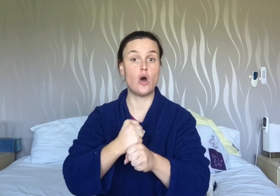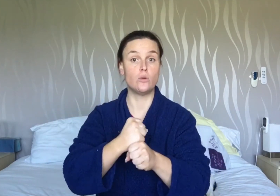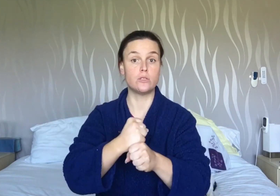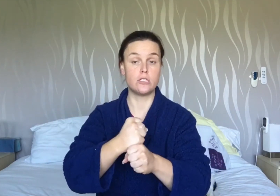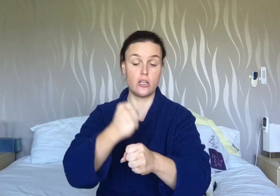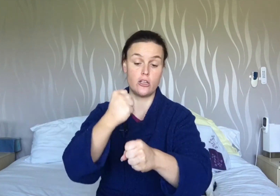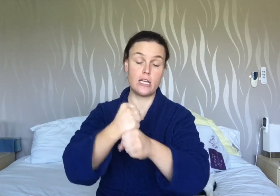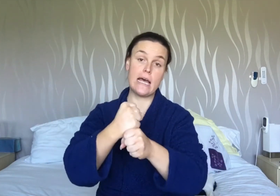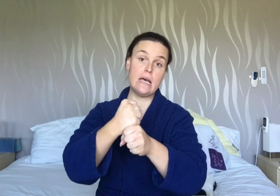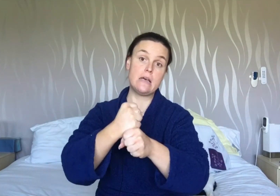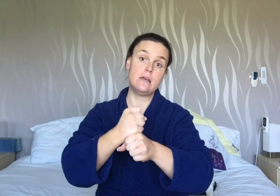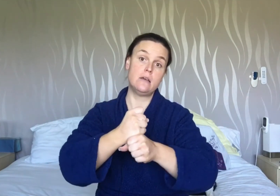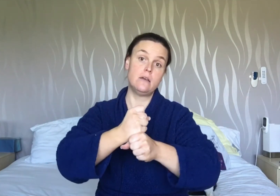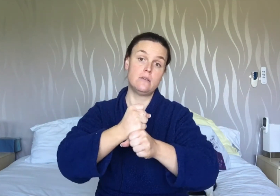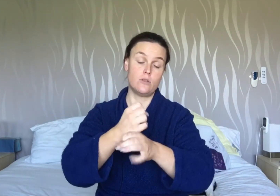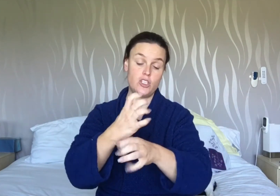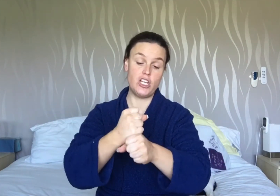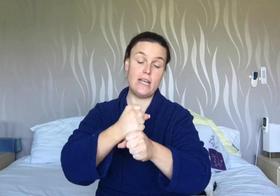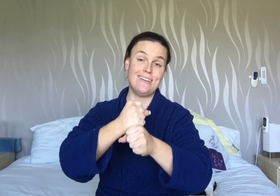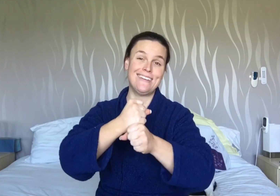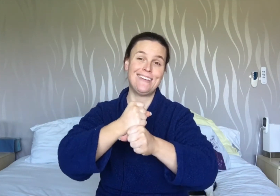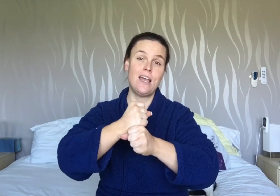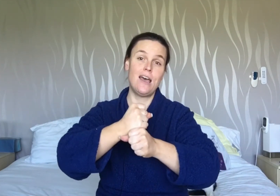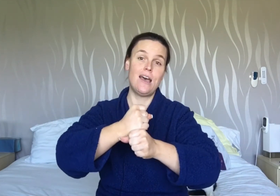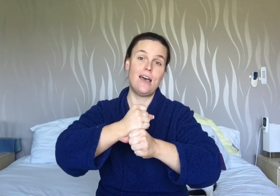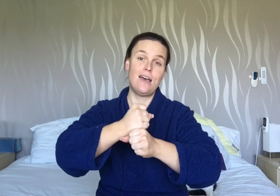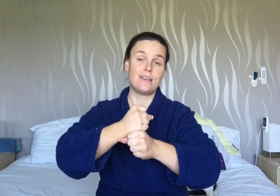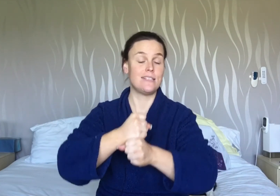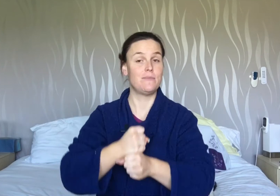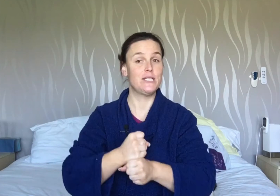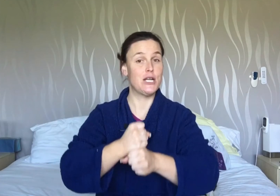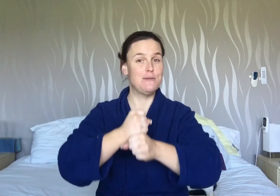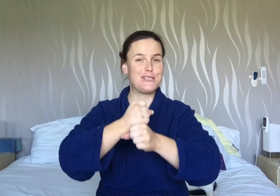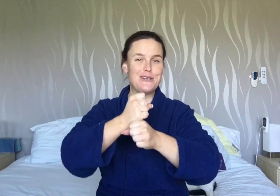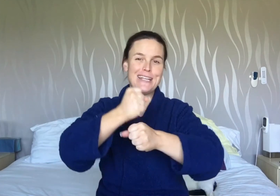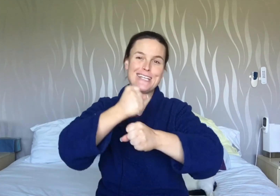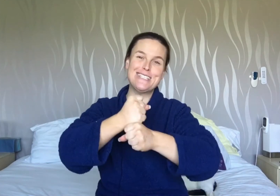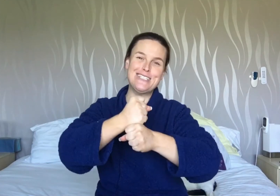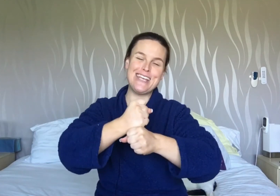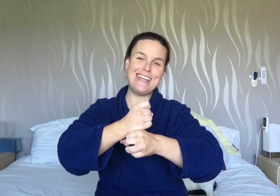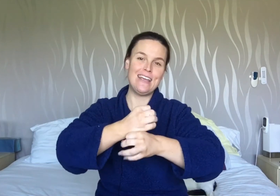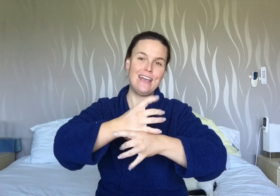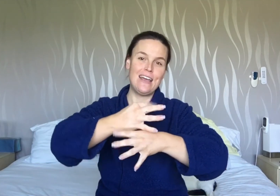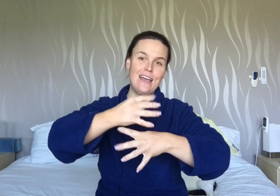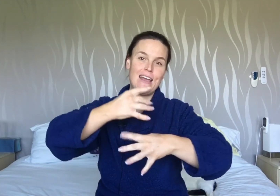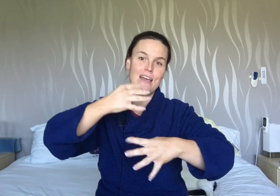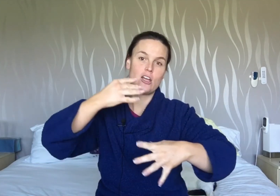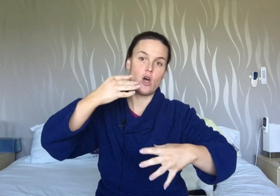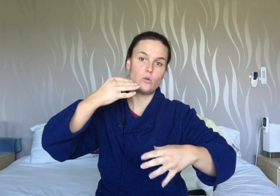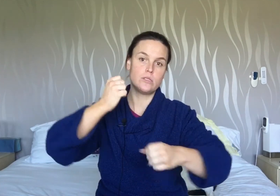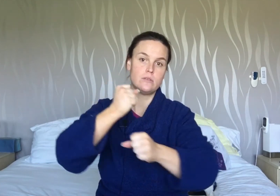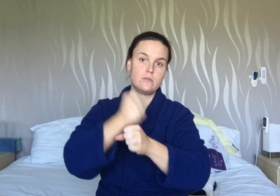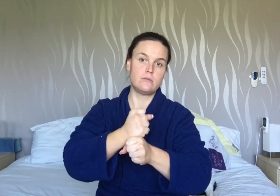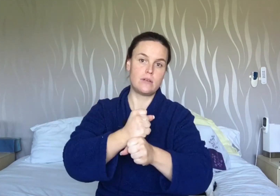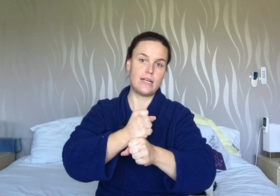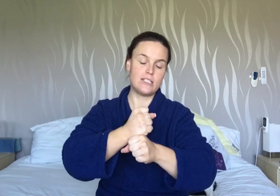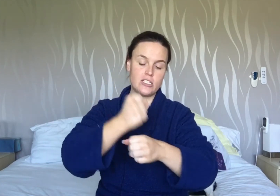So you got the G or the G. You can see I've been doing homeschooling. The G. Gold. Right? Just think of